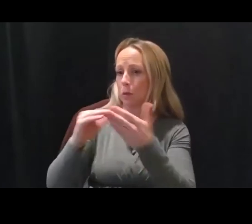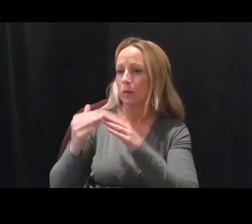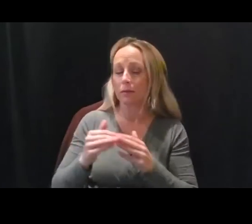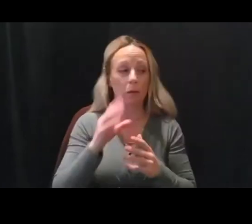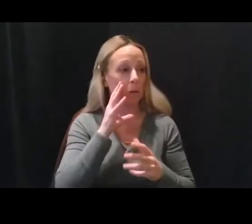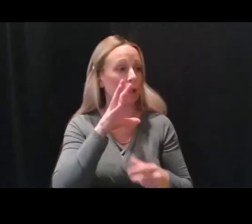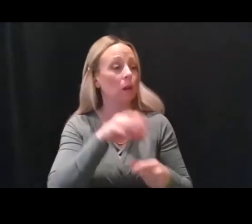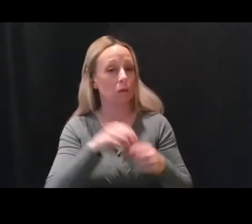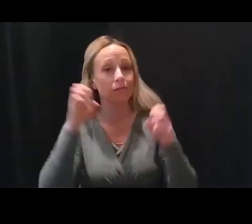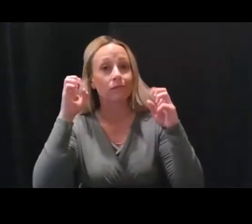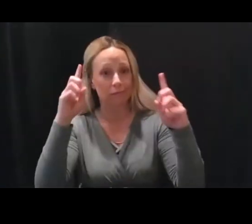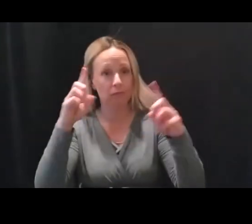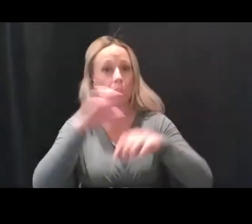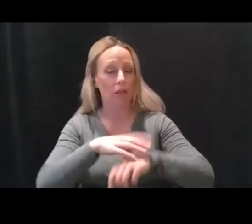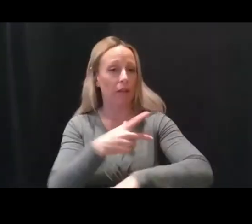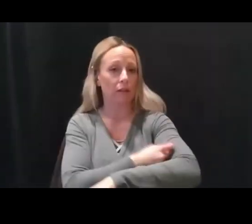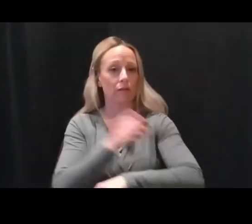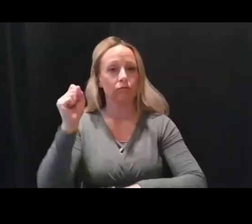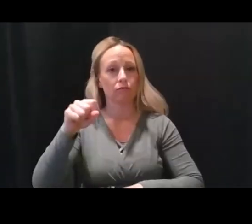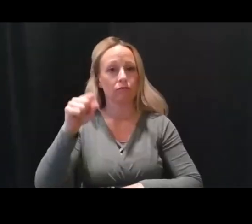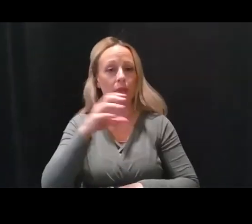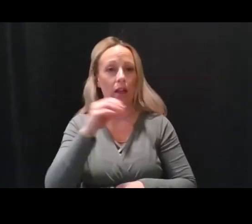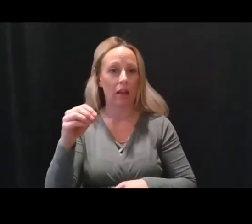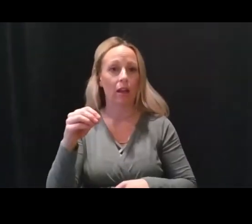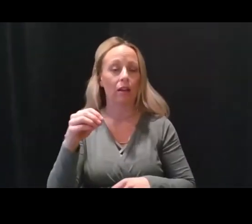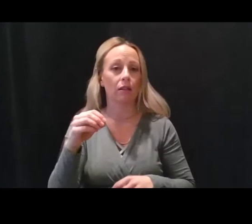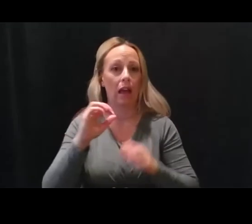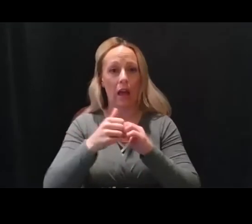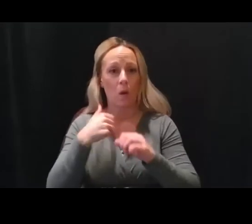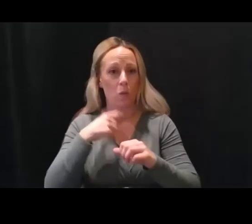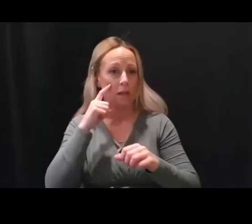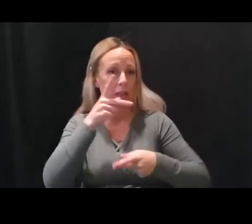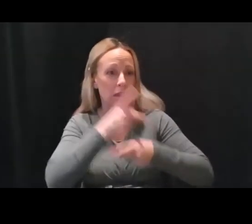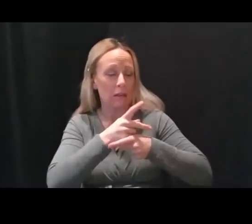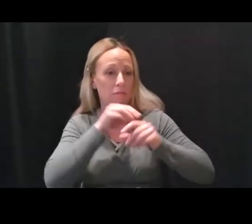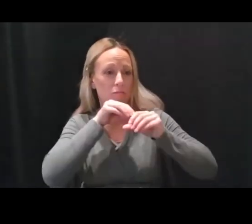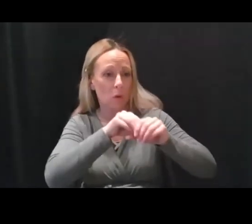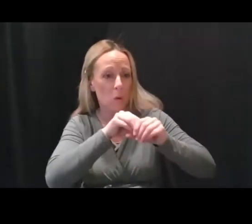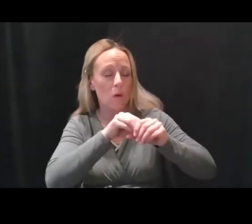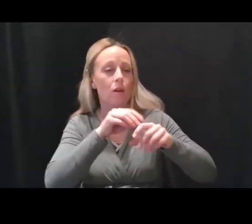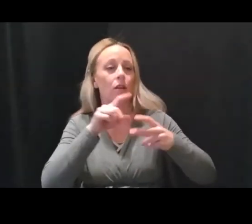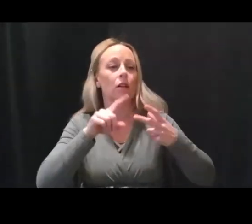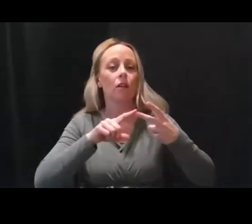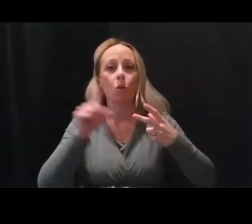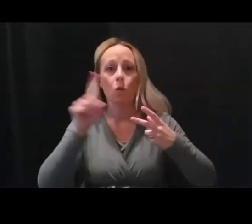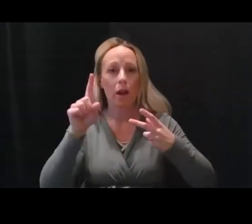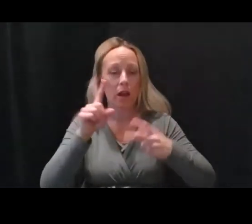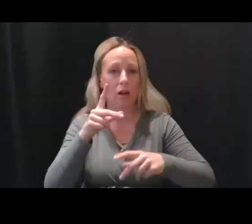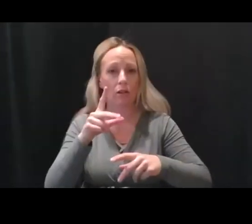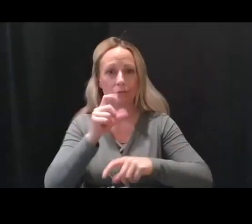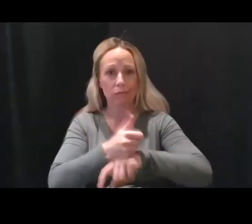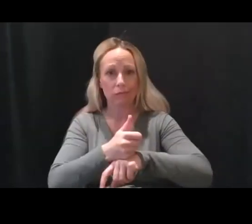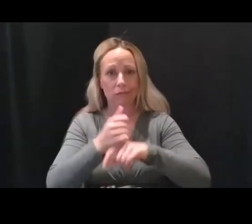includes education on the vaccine, how we'll store vaccine, where it will be given, and how we'll communicate